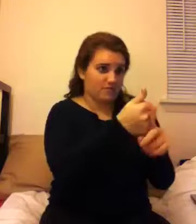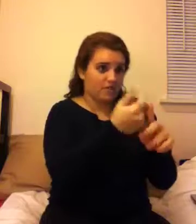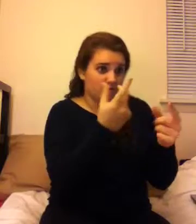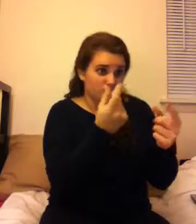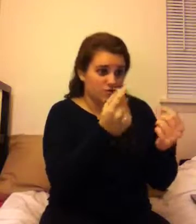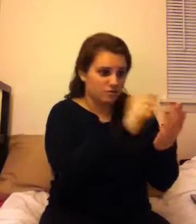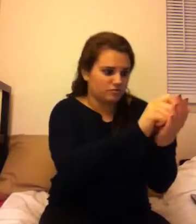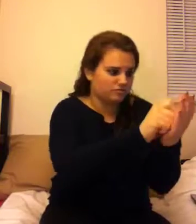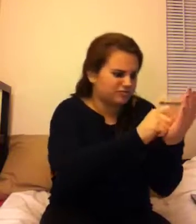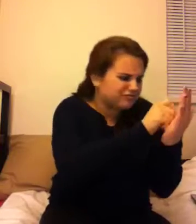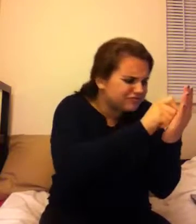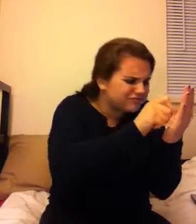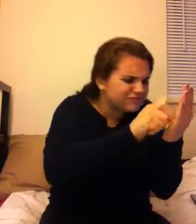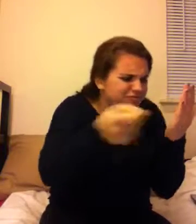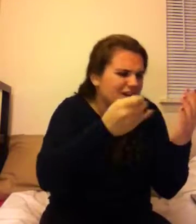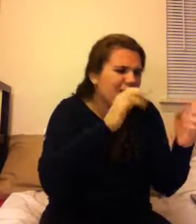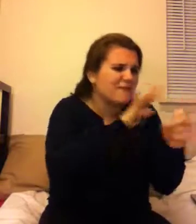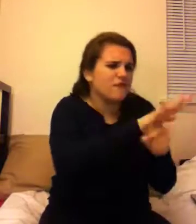to be careful of your white space.